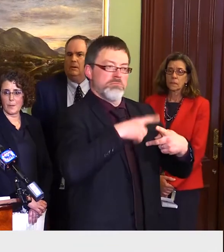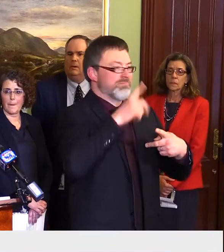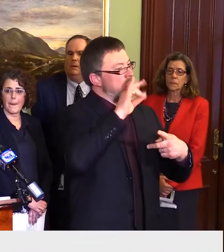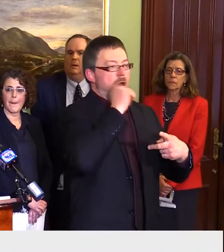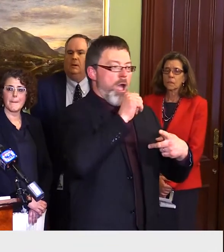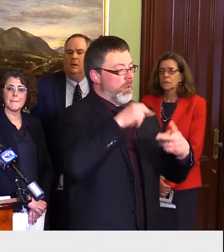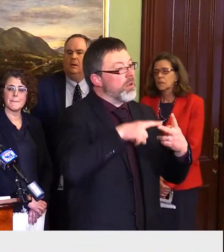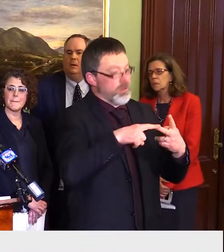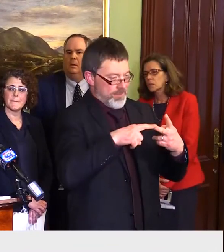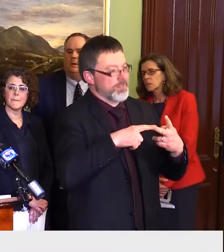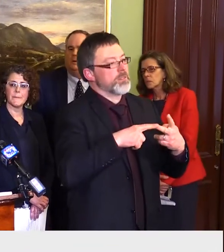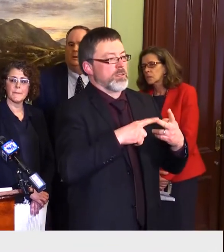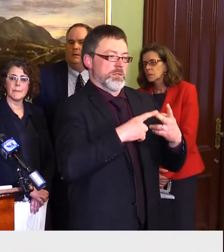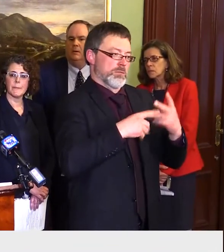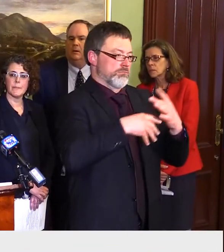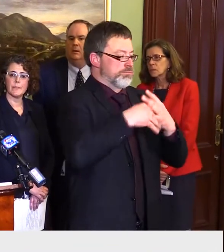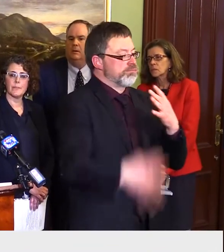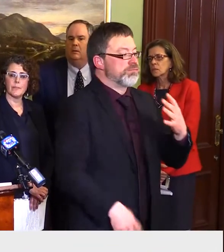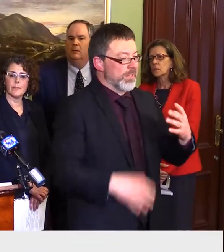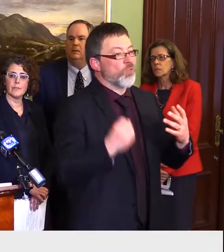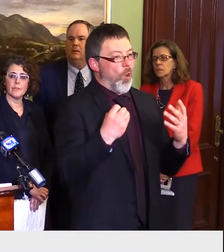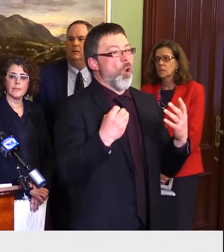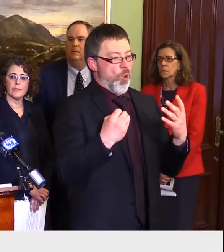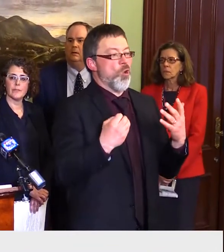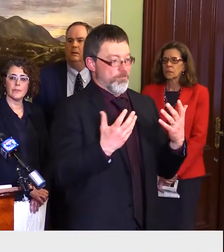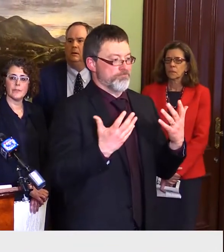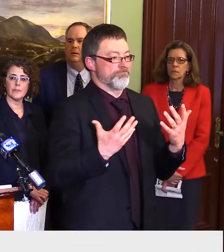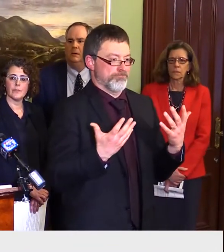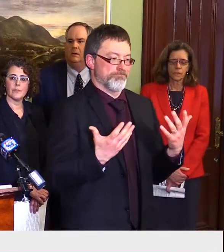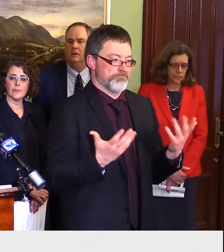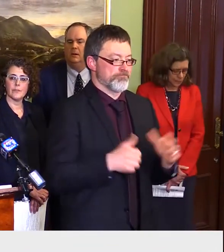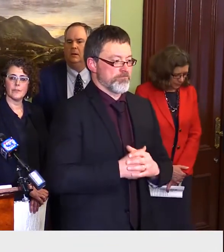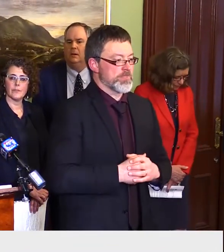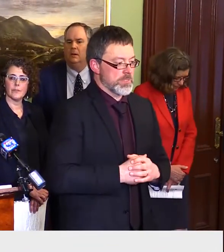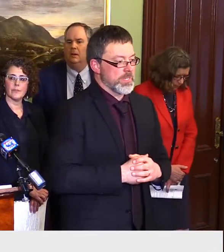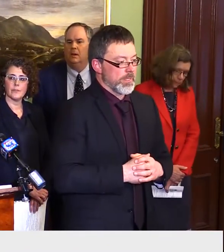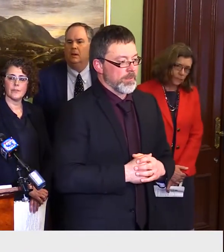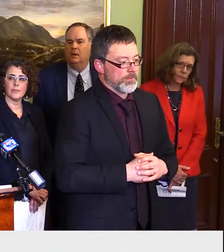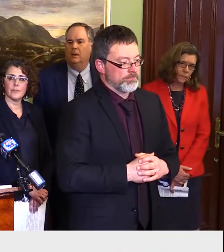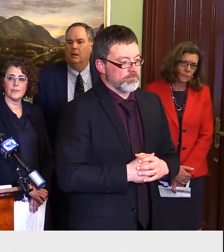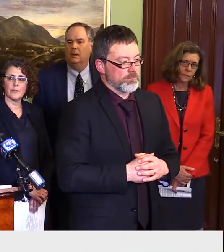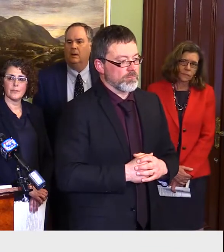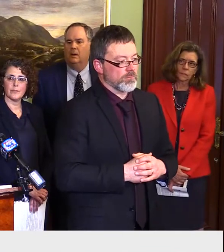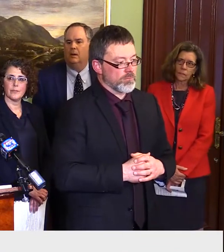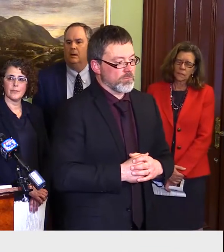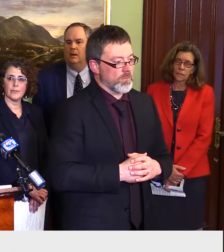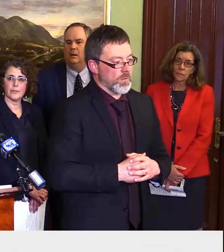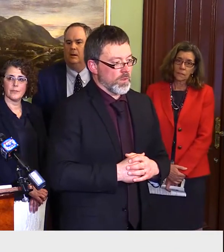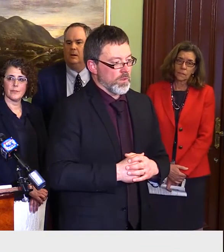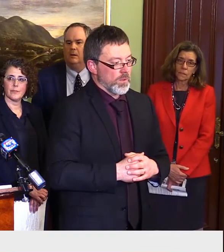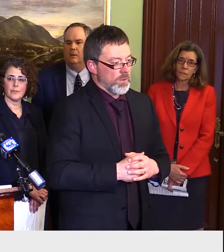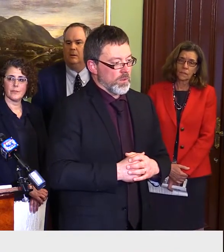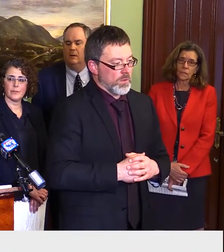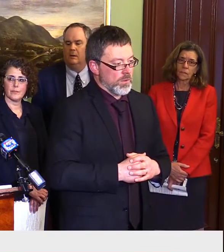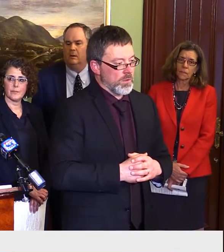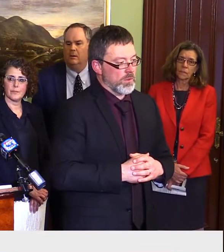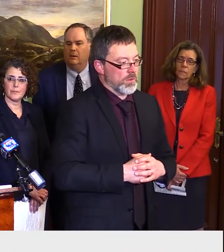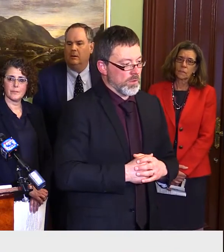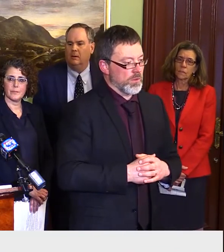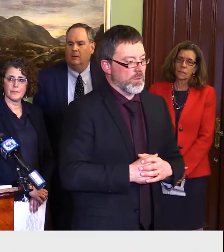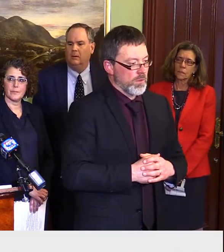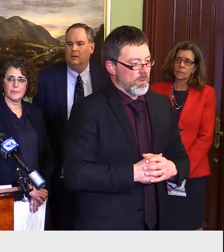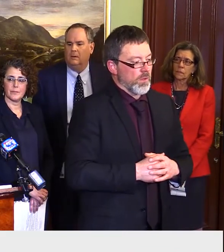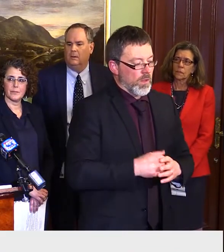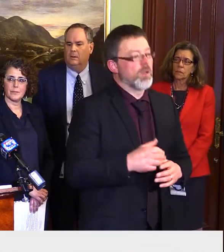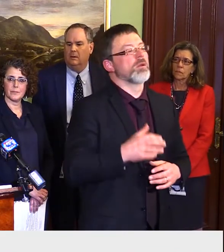What will the sanctions look like for people that violate this restriction on gatherings? We are very confident that everyone will adhere to this.